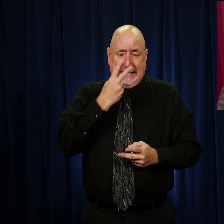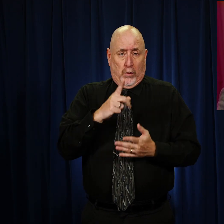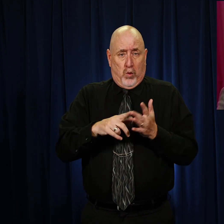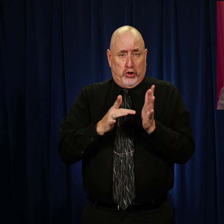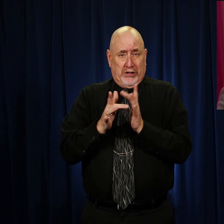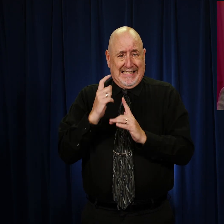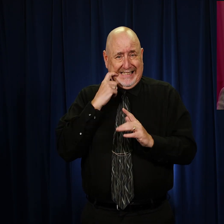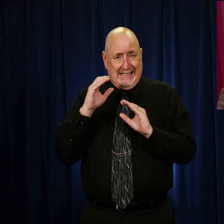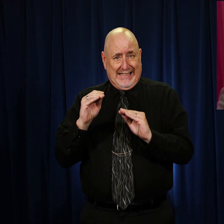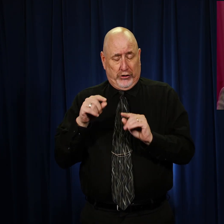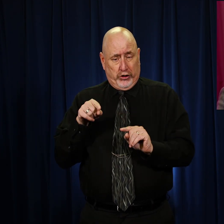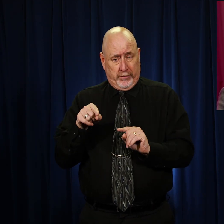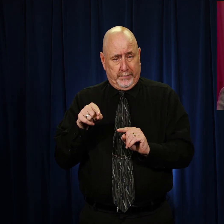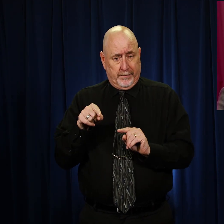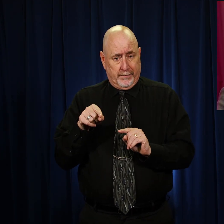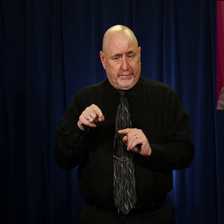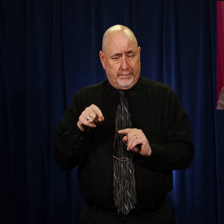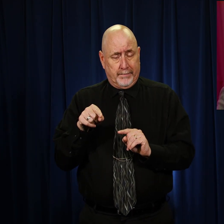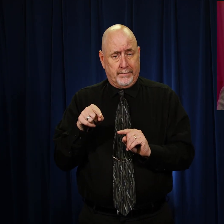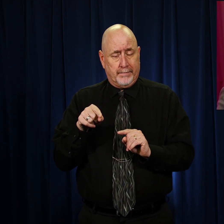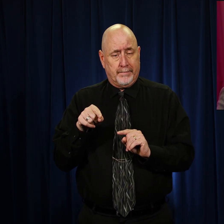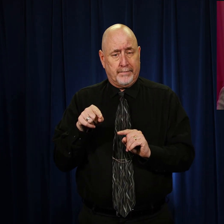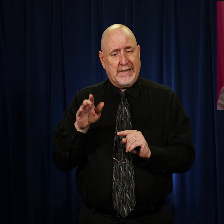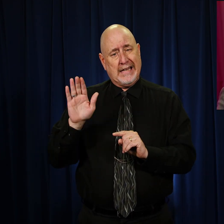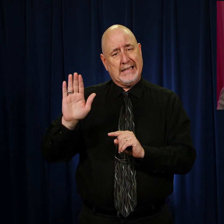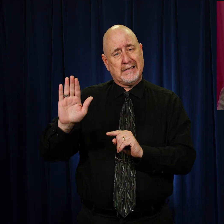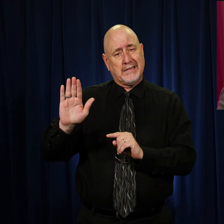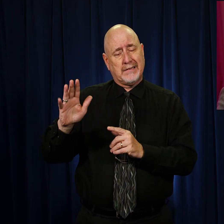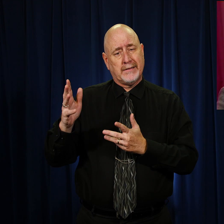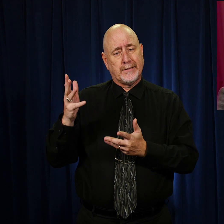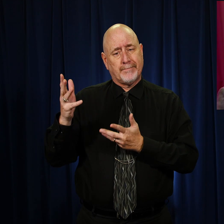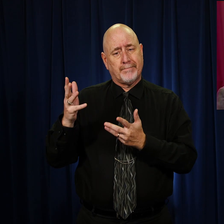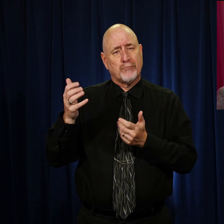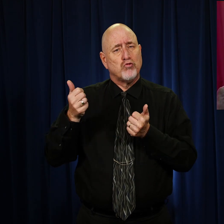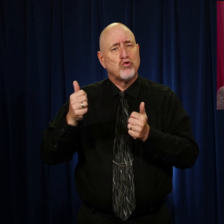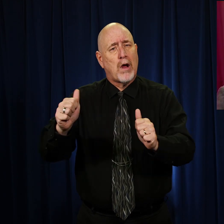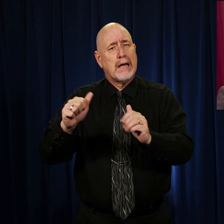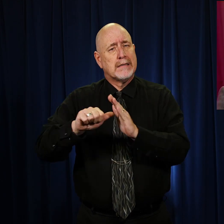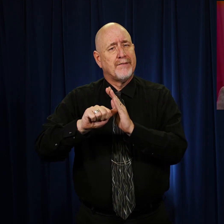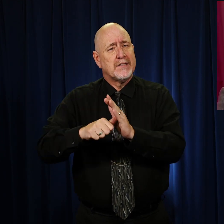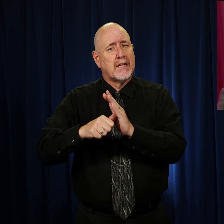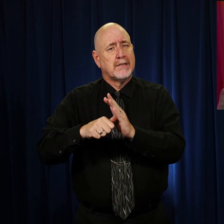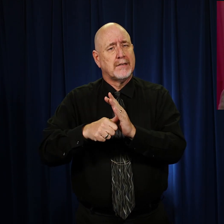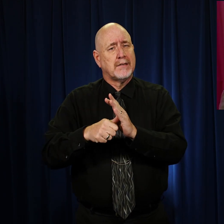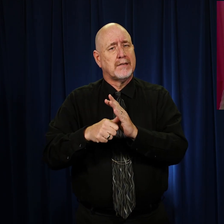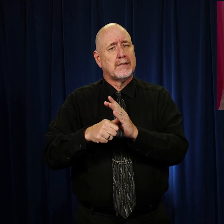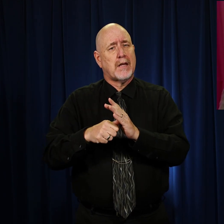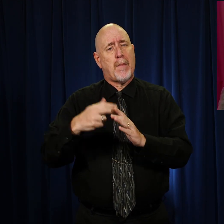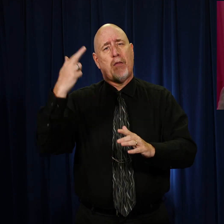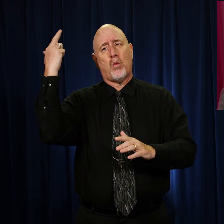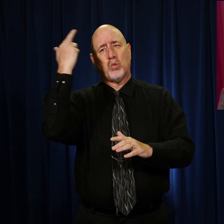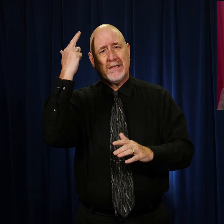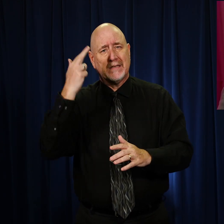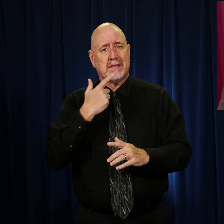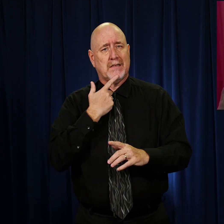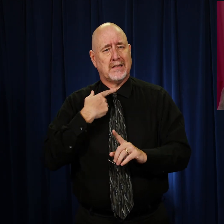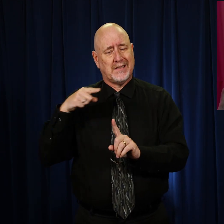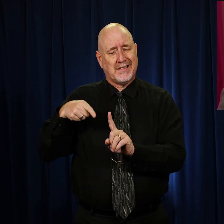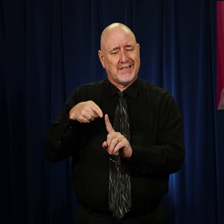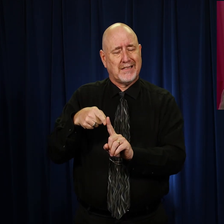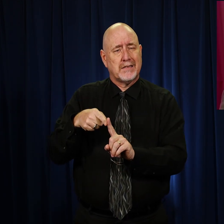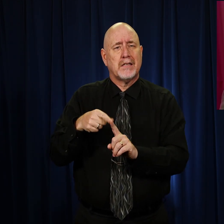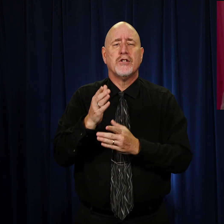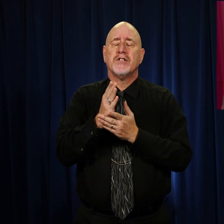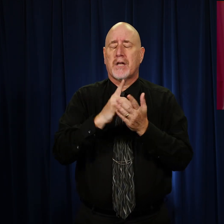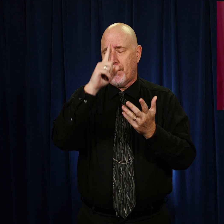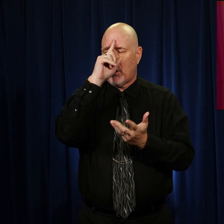Jesus is teaching here and what Jesus is trying to emphasize about the purpose of lust, there's been